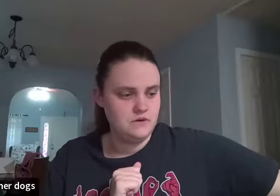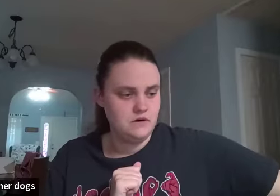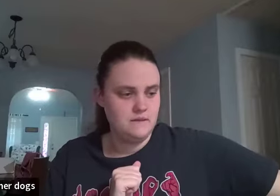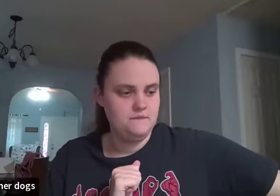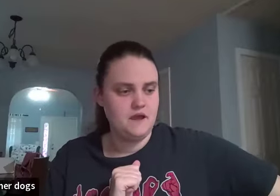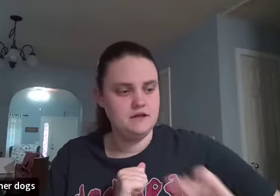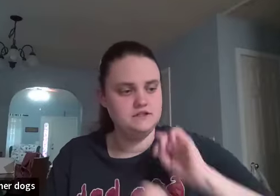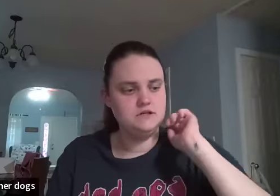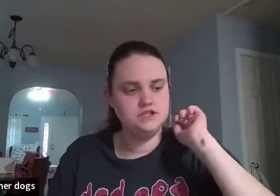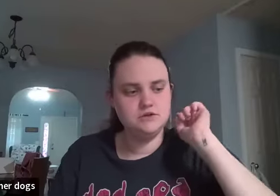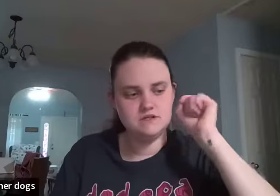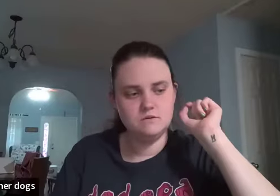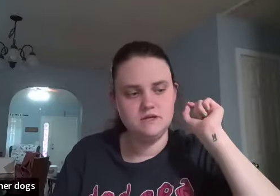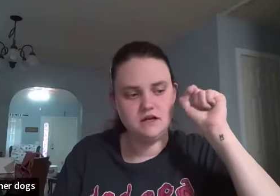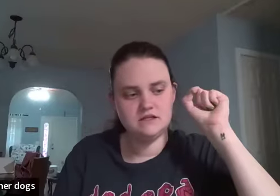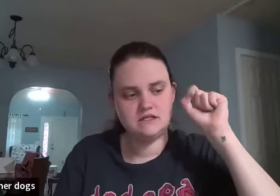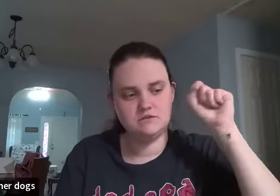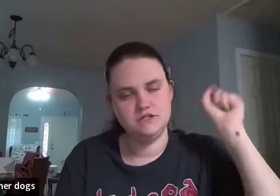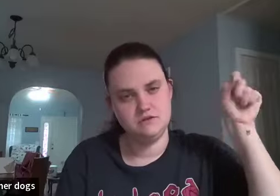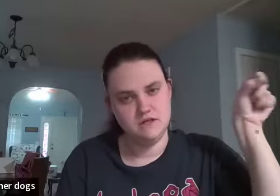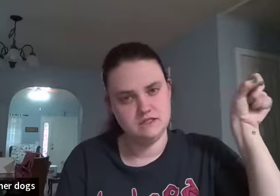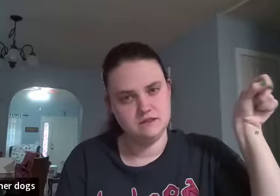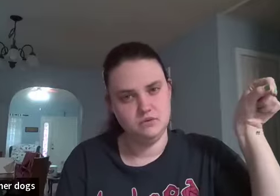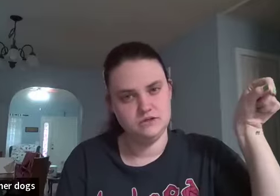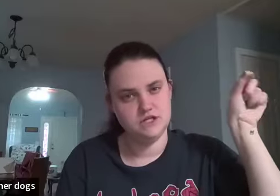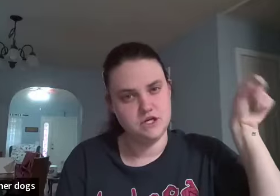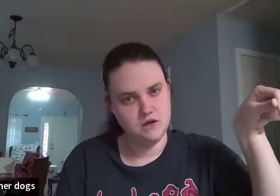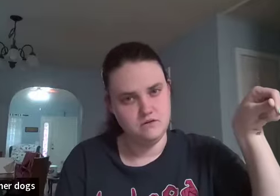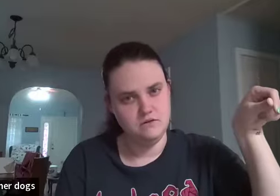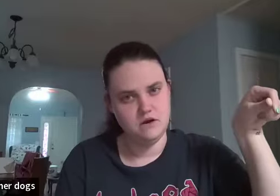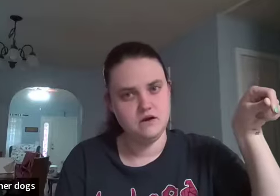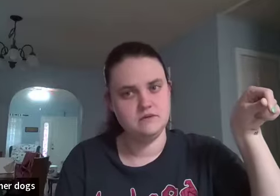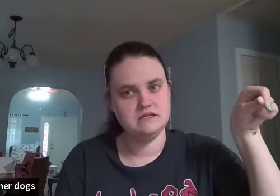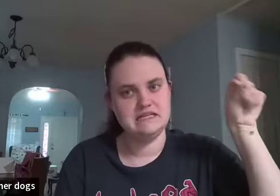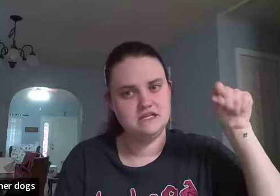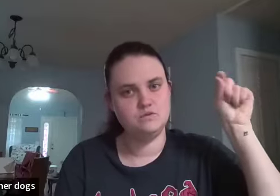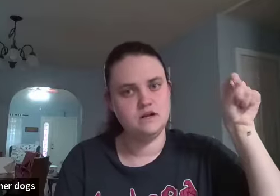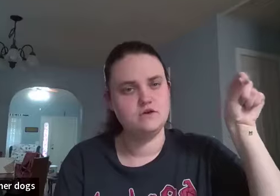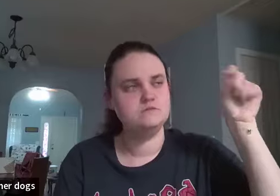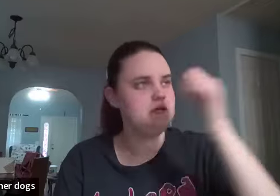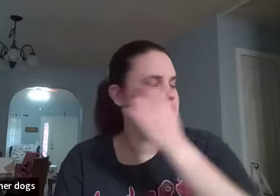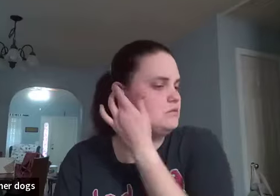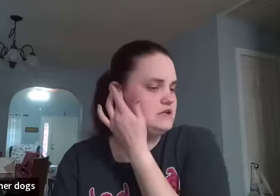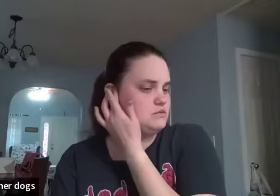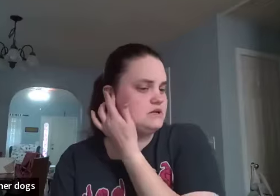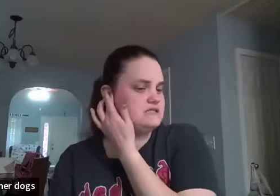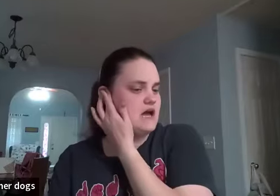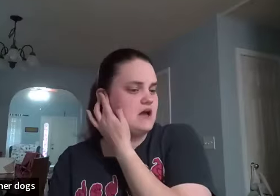All right. I do want to show this one because this one I do think is important to know, because it is one of those people-ish ones